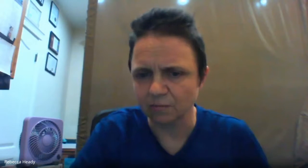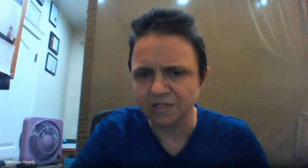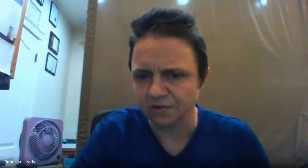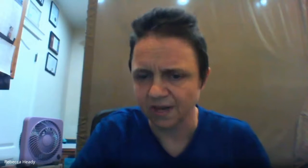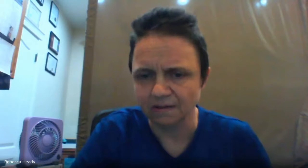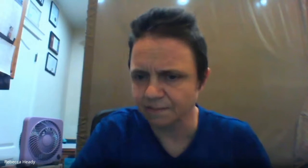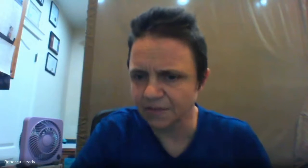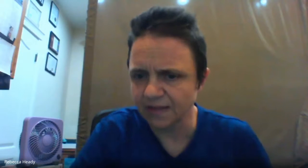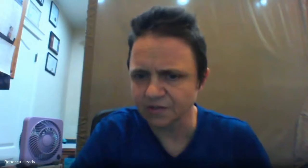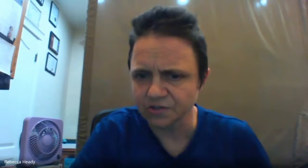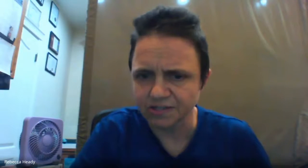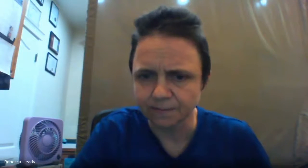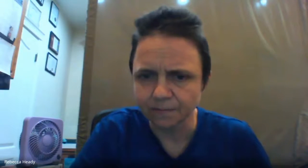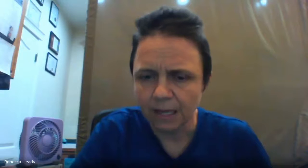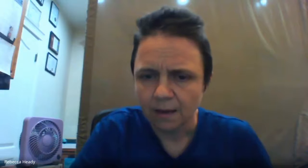sign. So that's interesting. Okay.